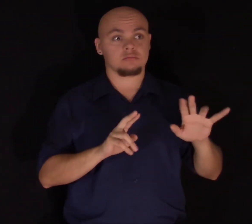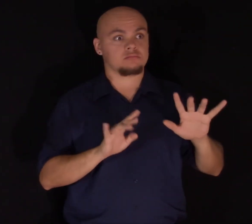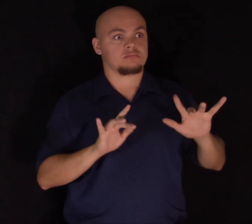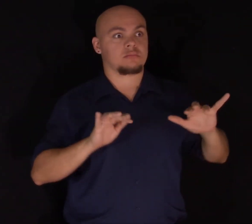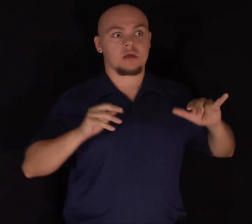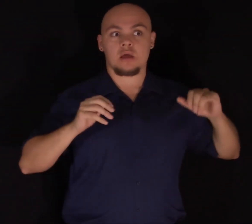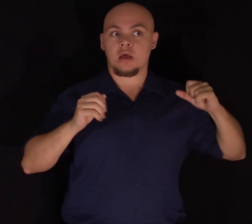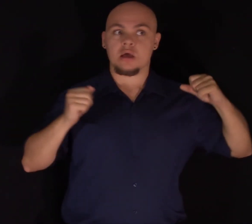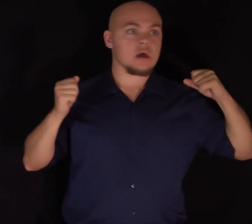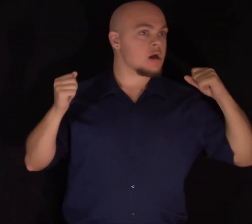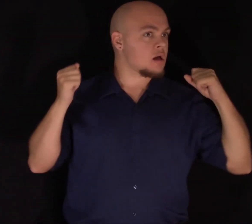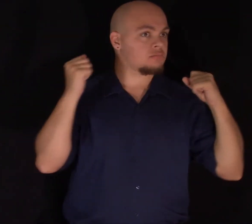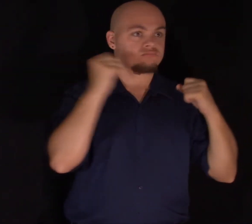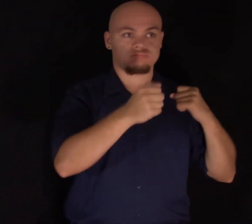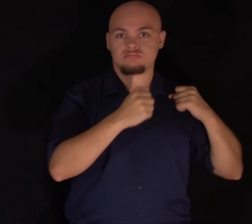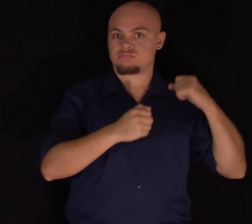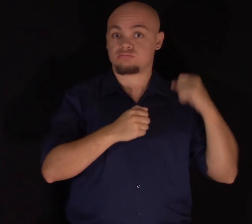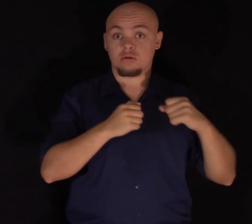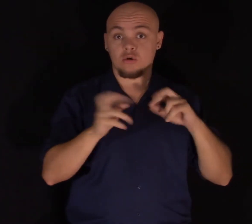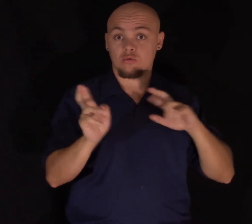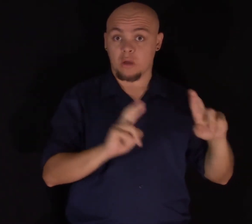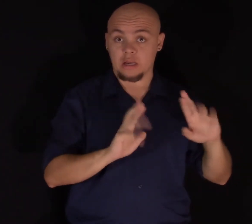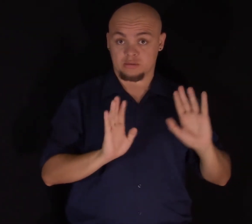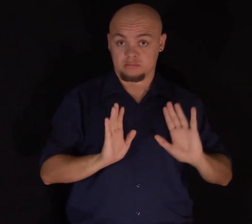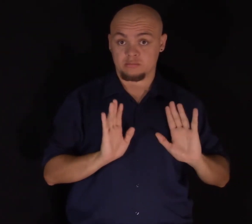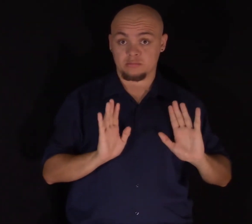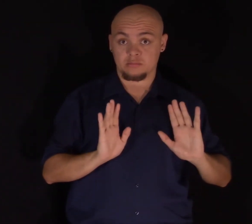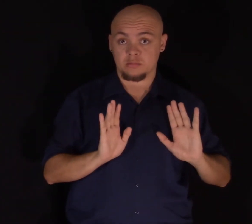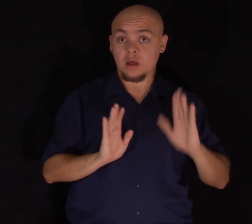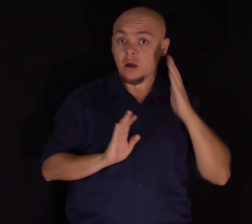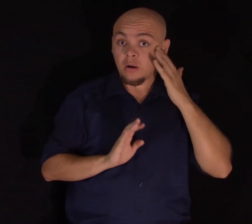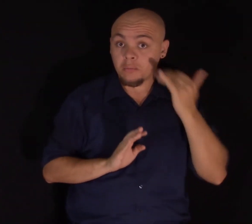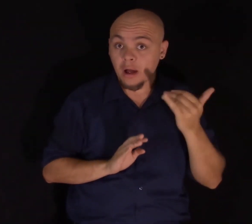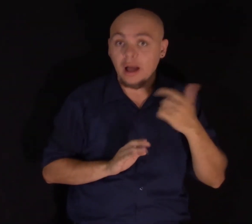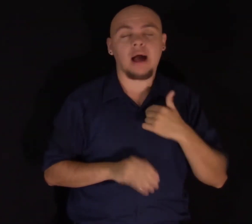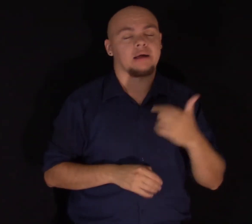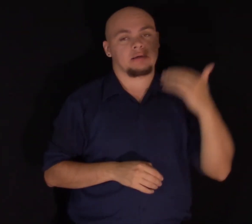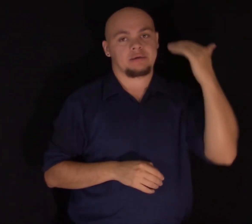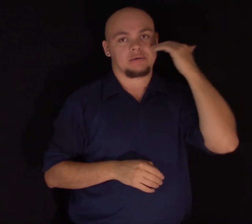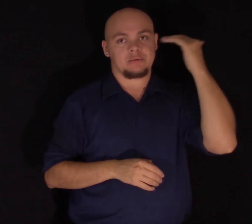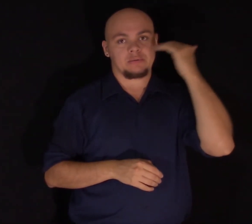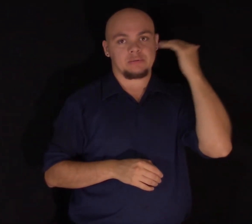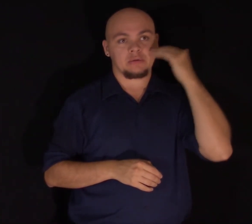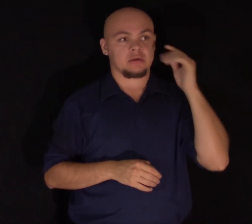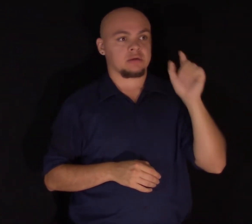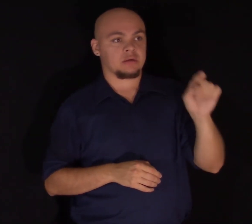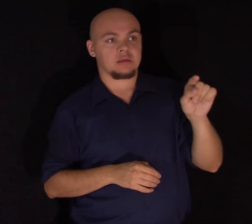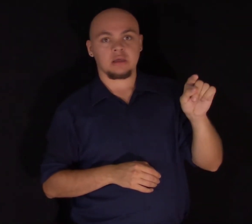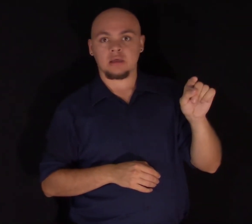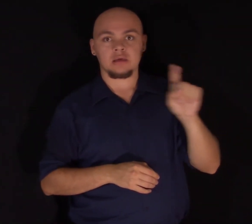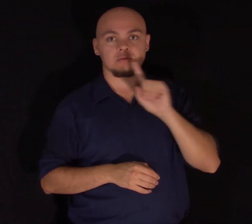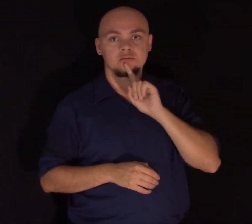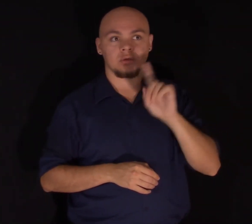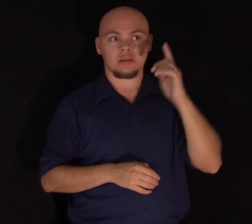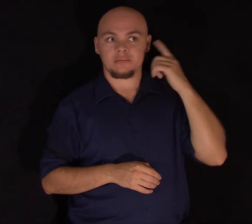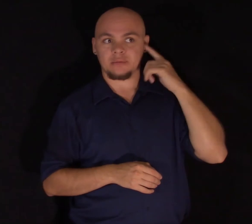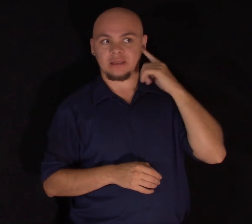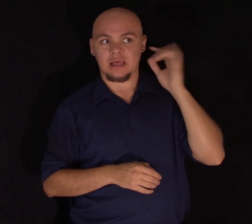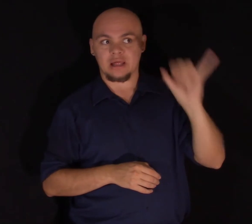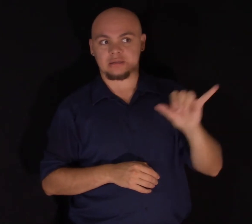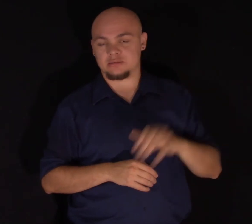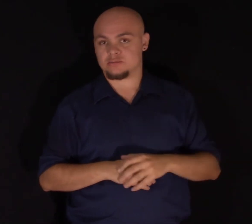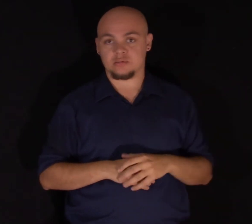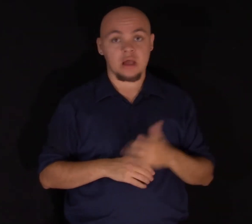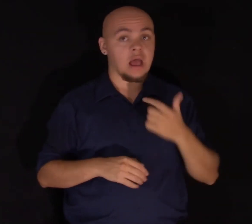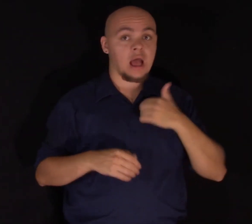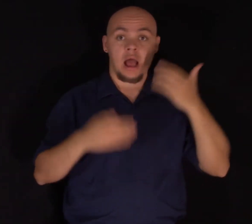and take down Mr. Kelly and the bodyguard, because I knew that Mr. Kelly had made that noise. I didn't know